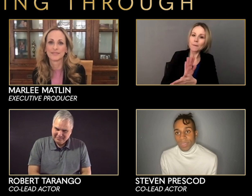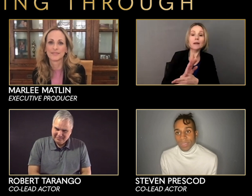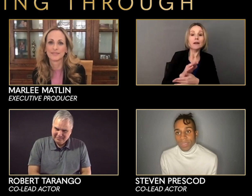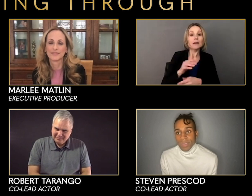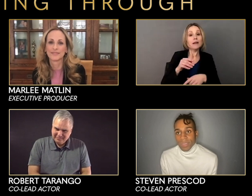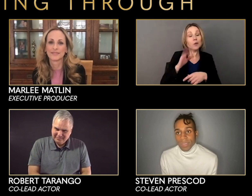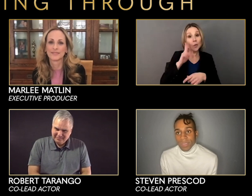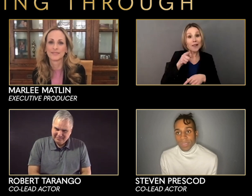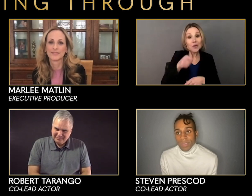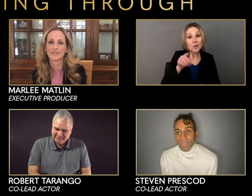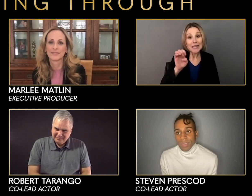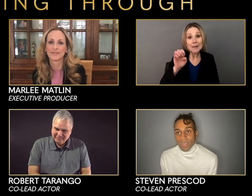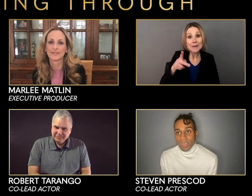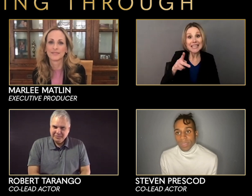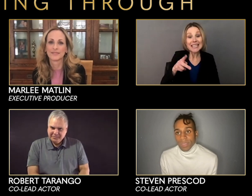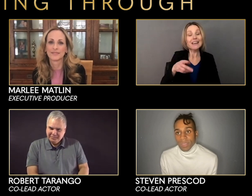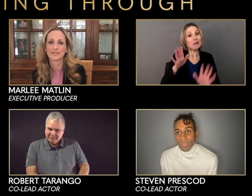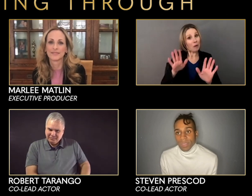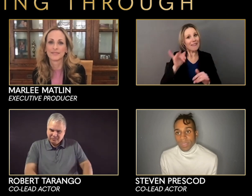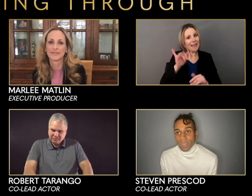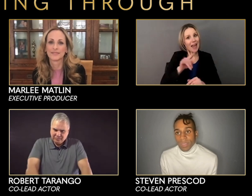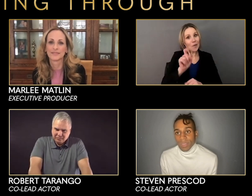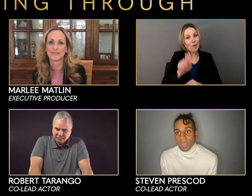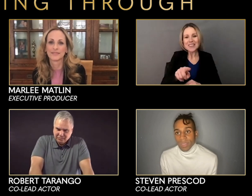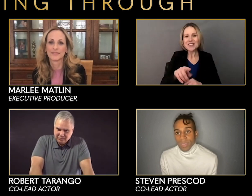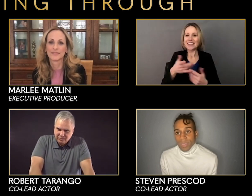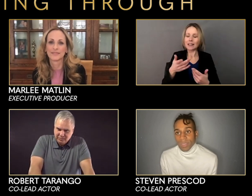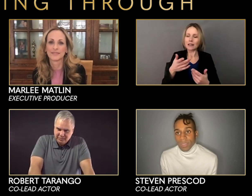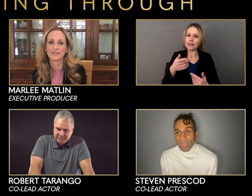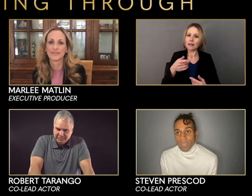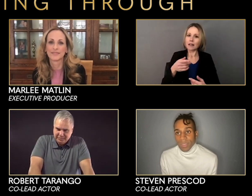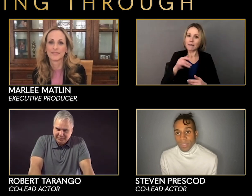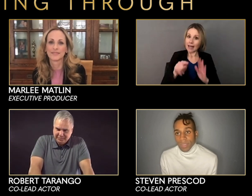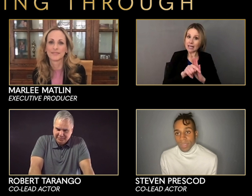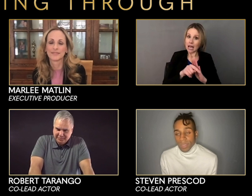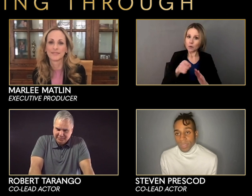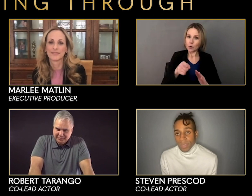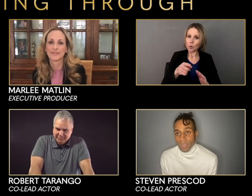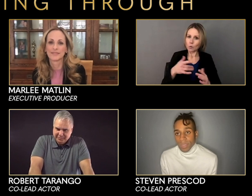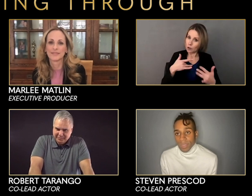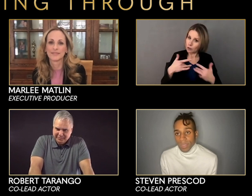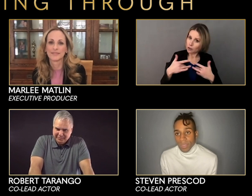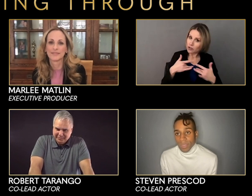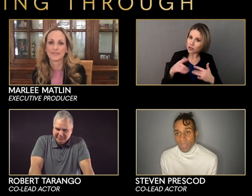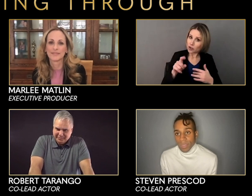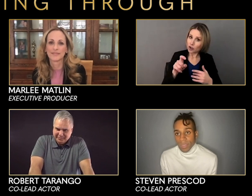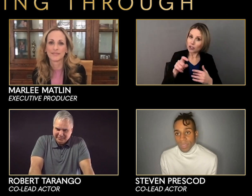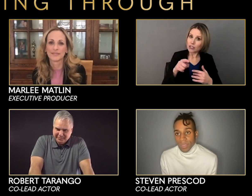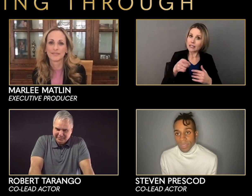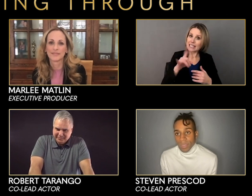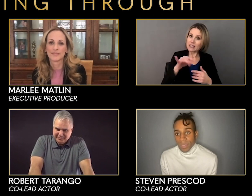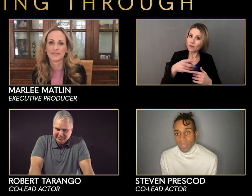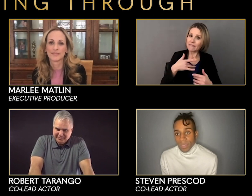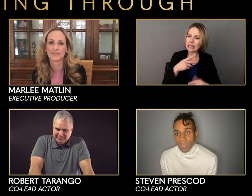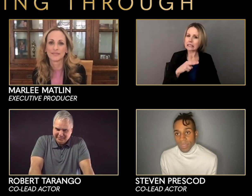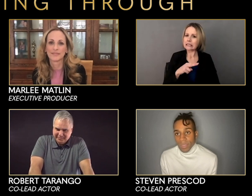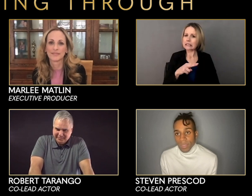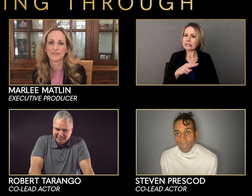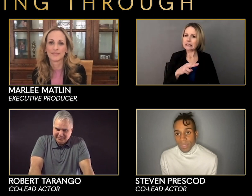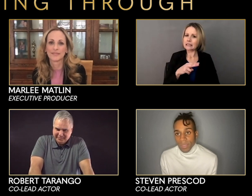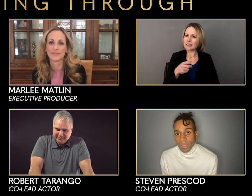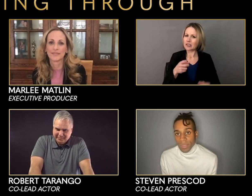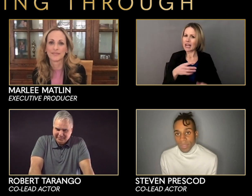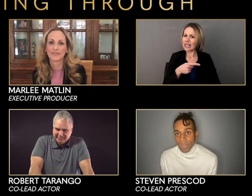EP it?" How were you concerned at all with Doug being a